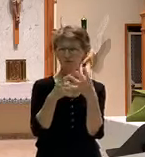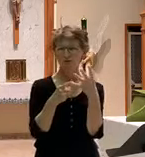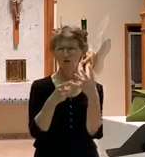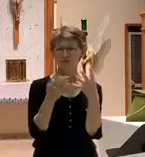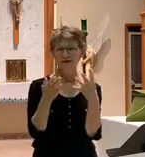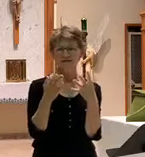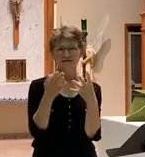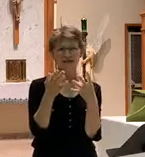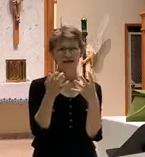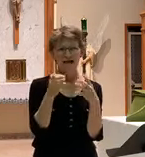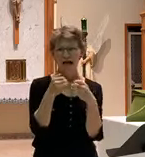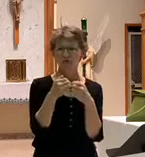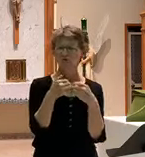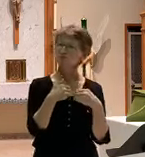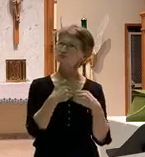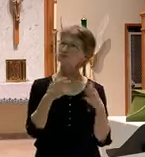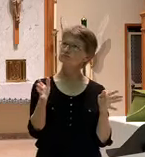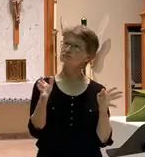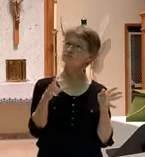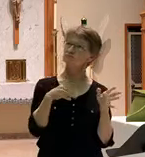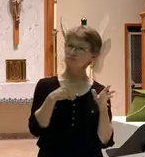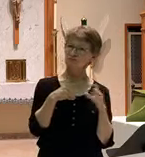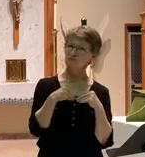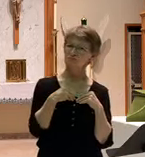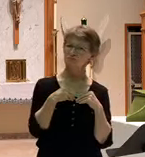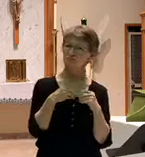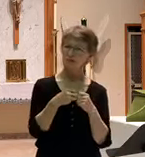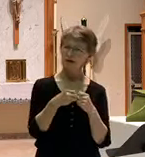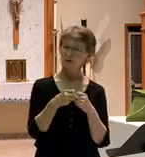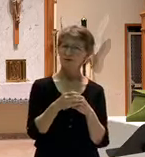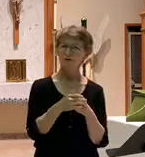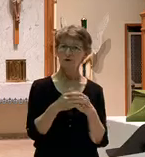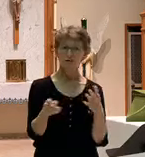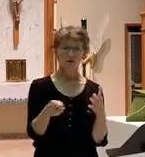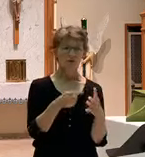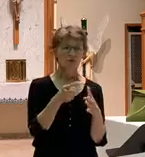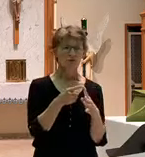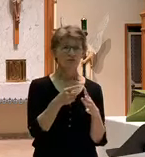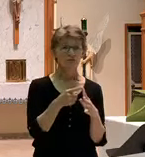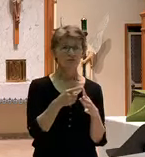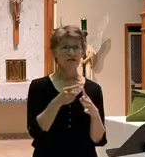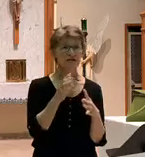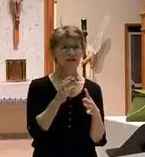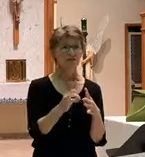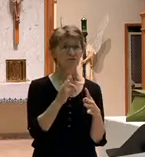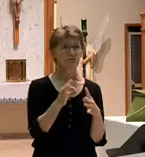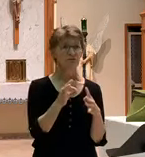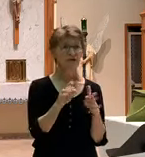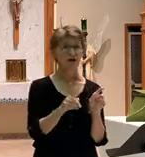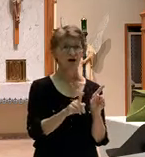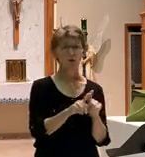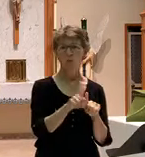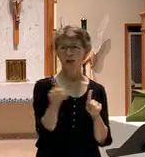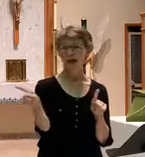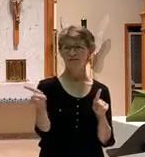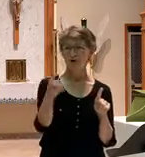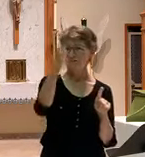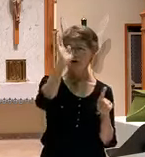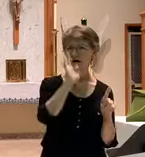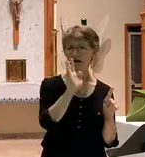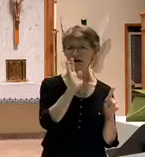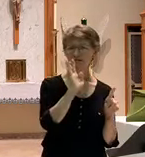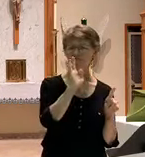I want to mention how to do that in this homily. First of all, if you've been away from God or if you've not made God that